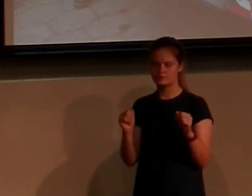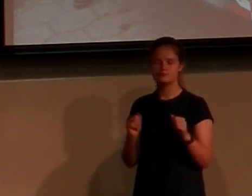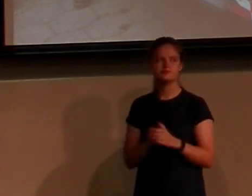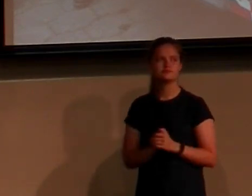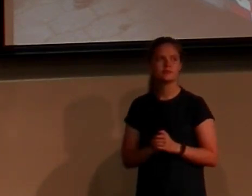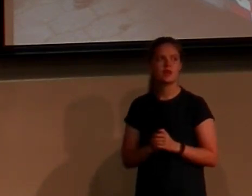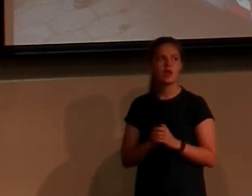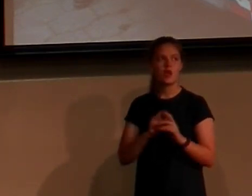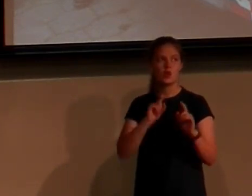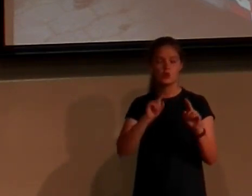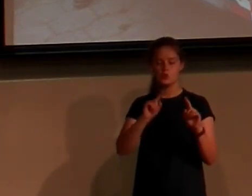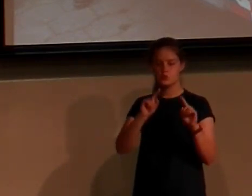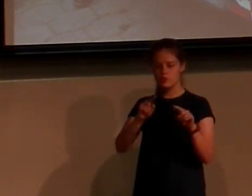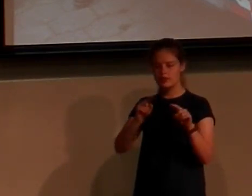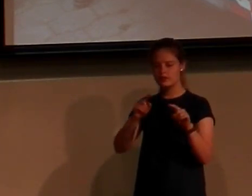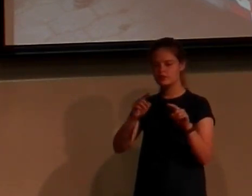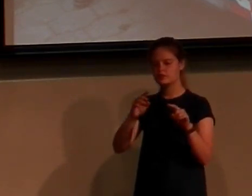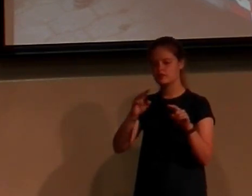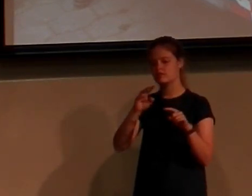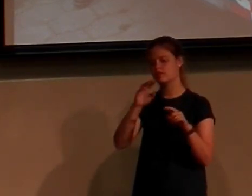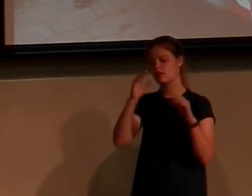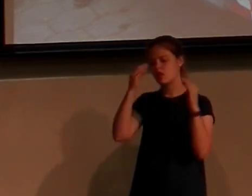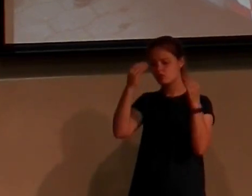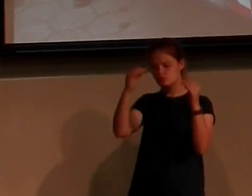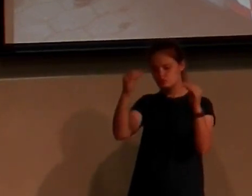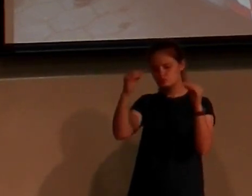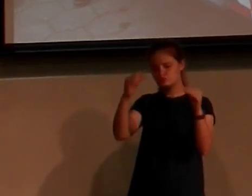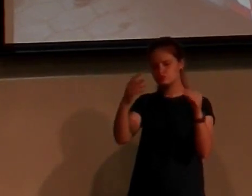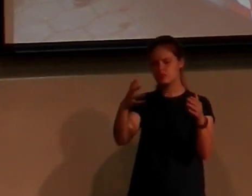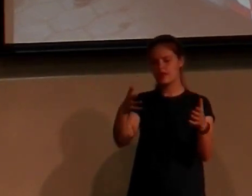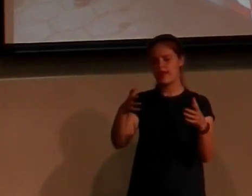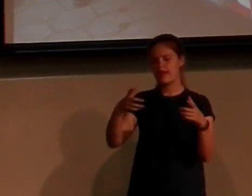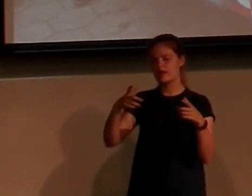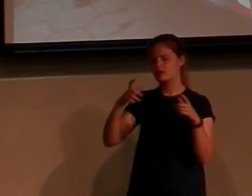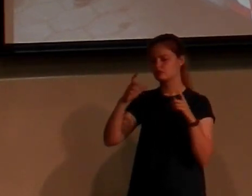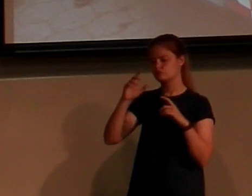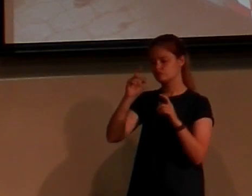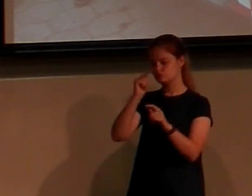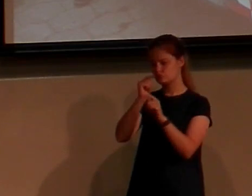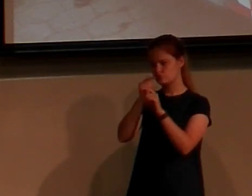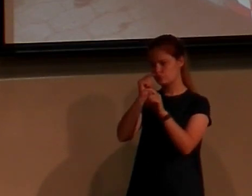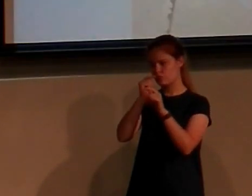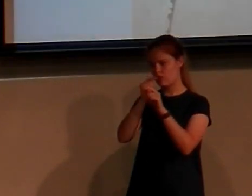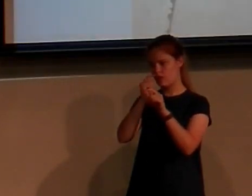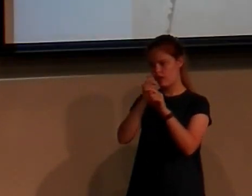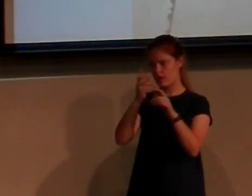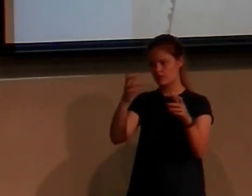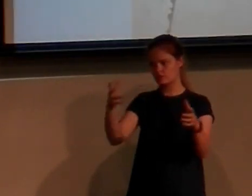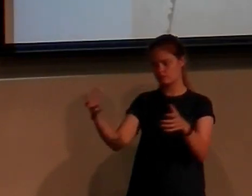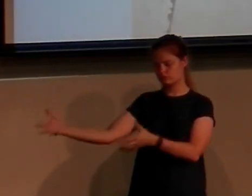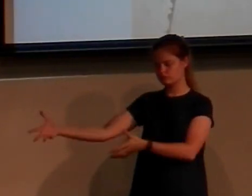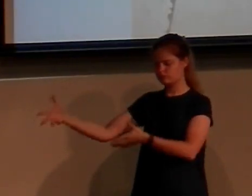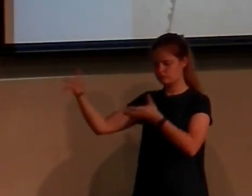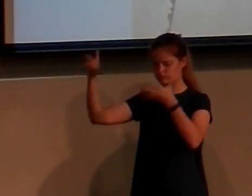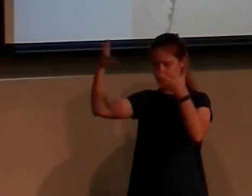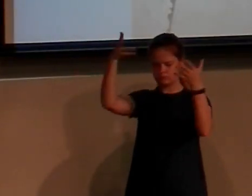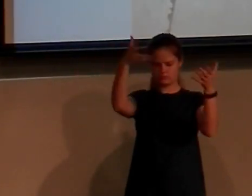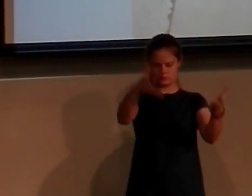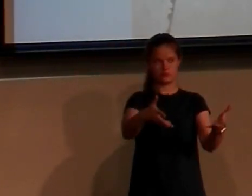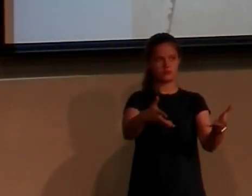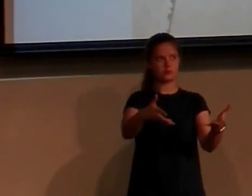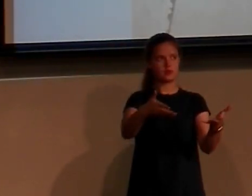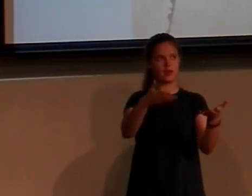We went to the marketplace, and we loaded a truck with stuff, so we can put together